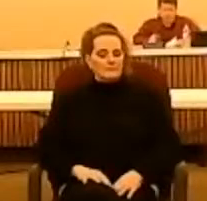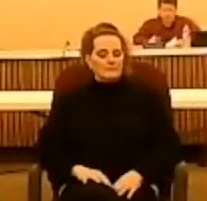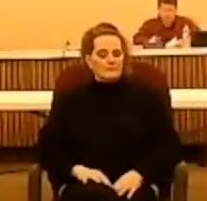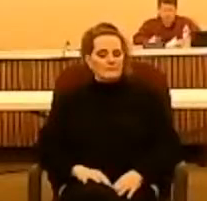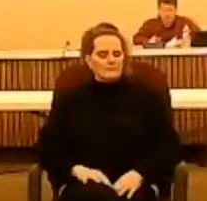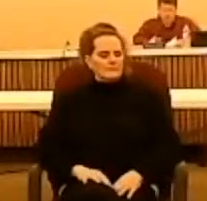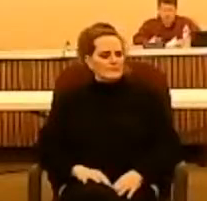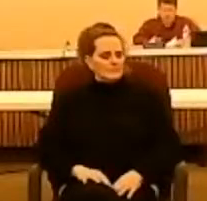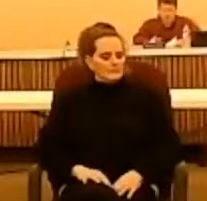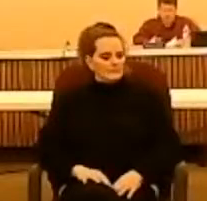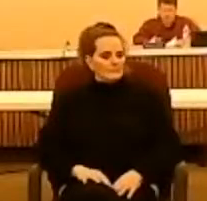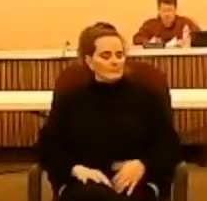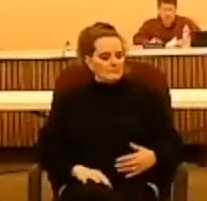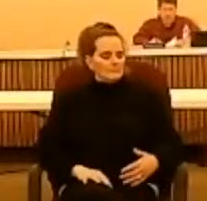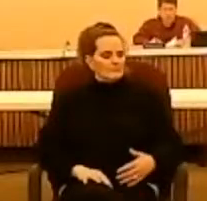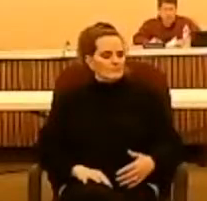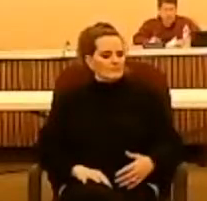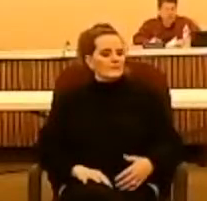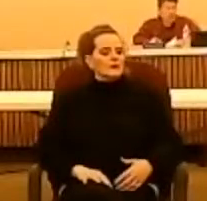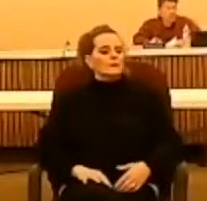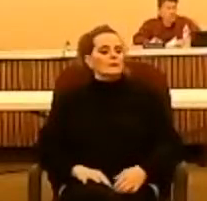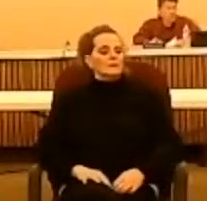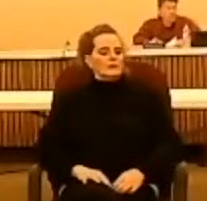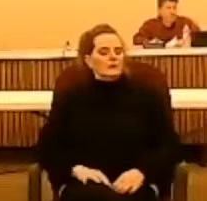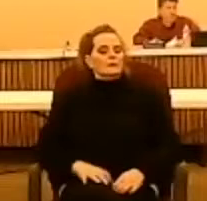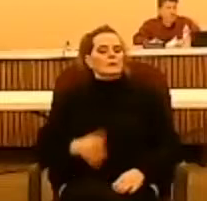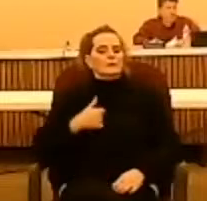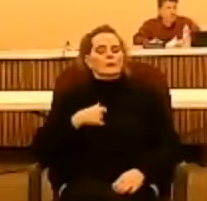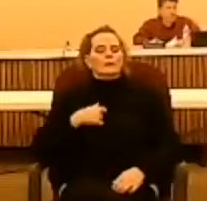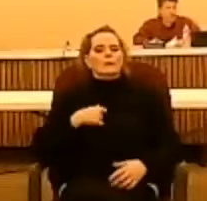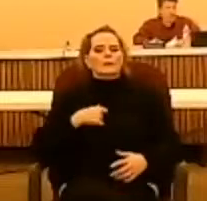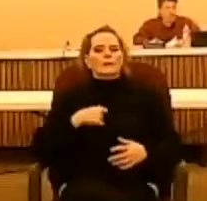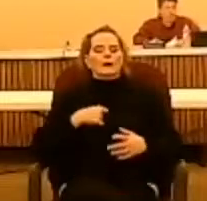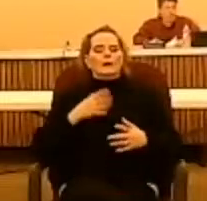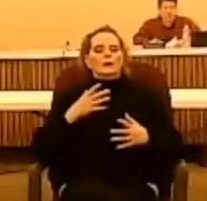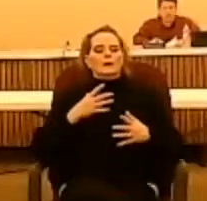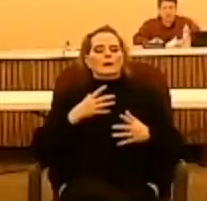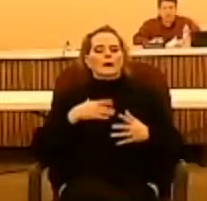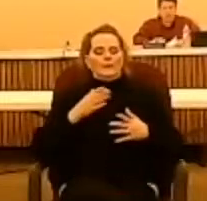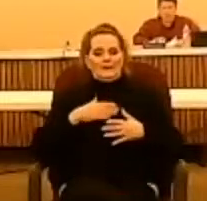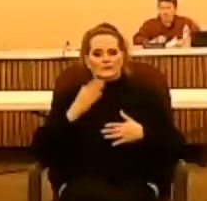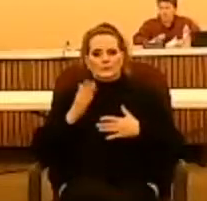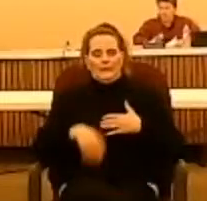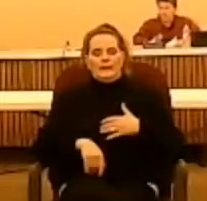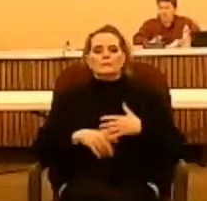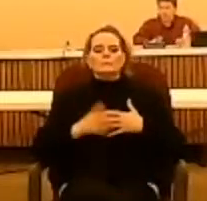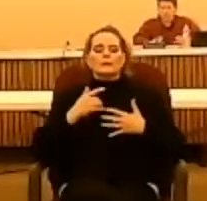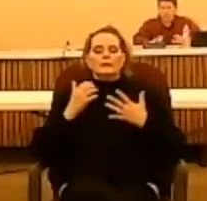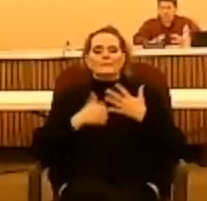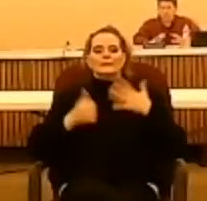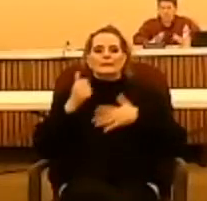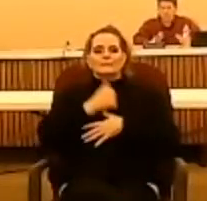a executive session at the end of this, just to go over